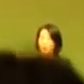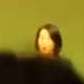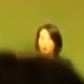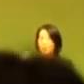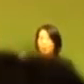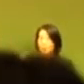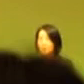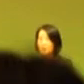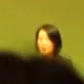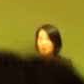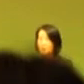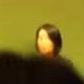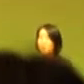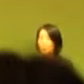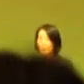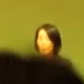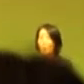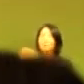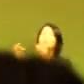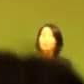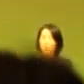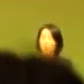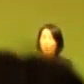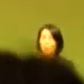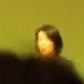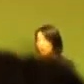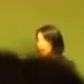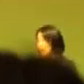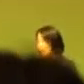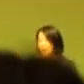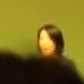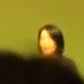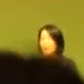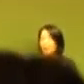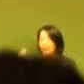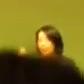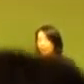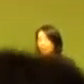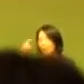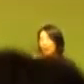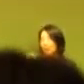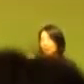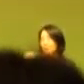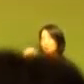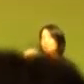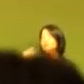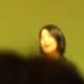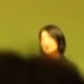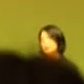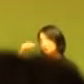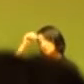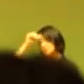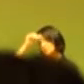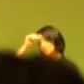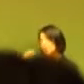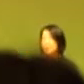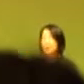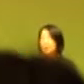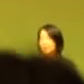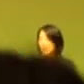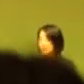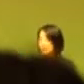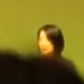Banking. They are investing in companies that are developing the key components to maintain and modernize